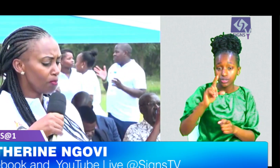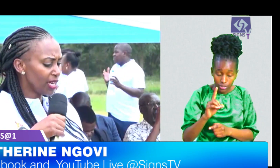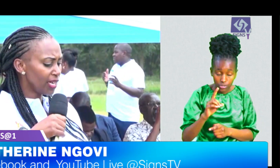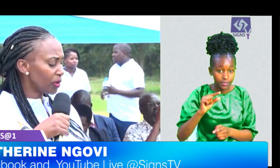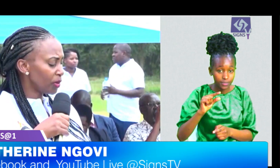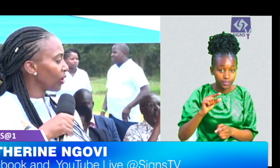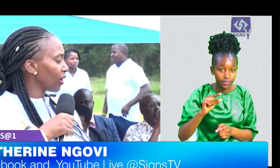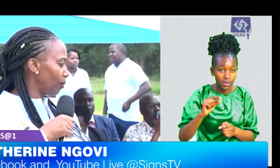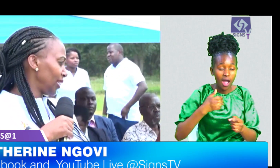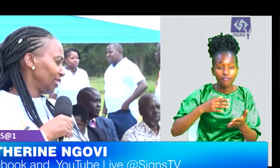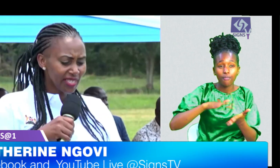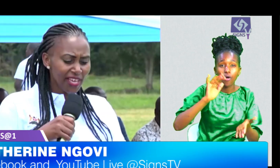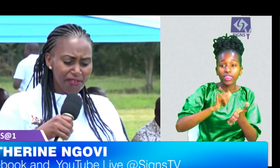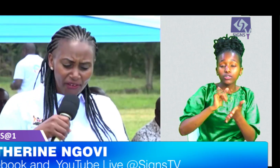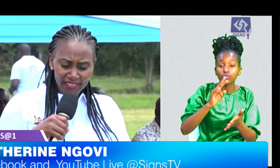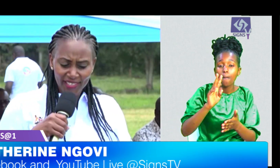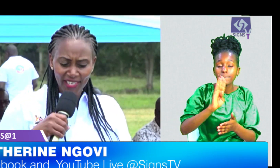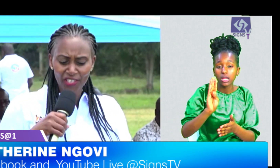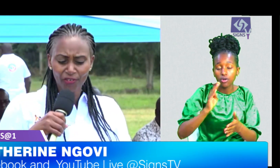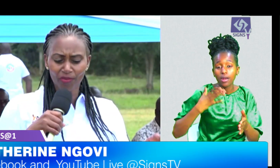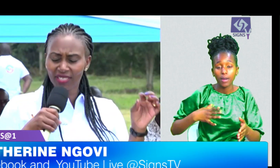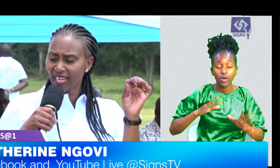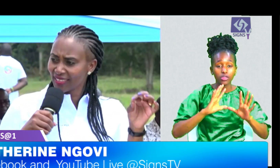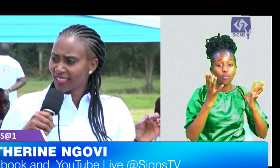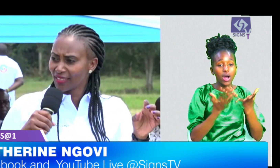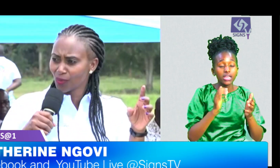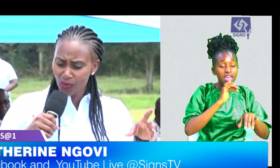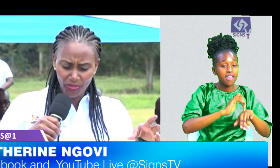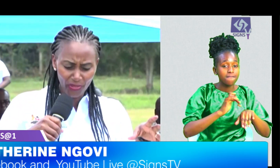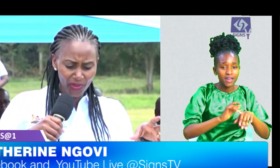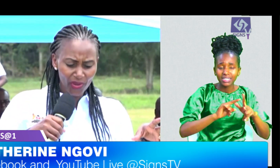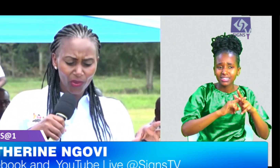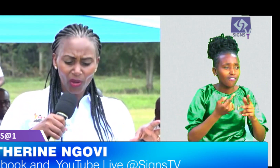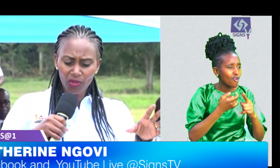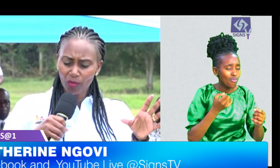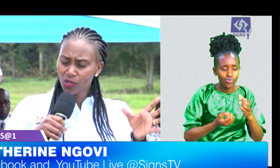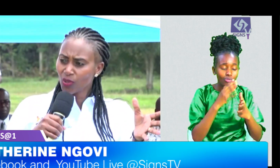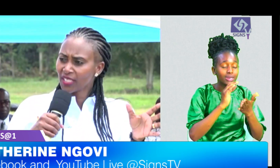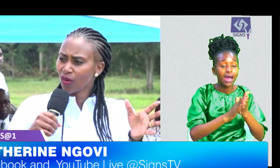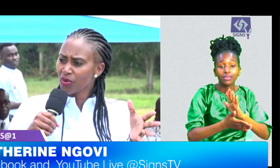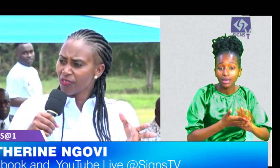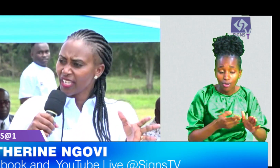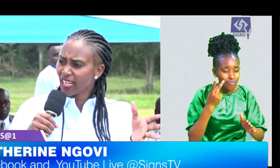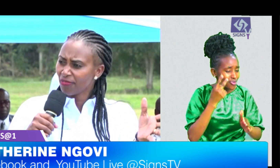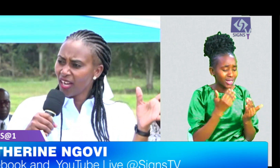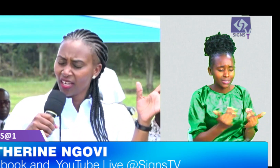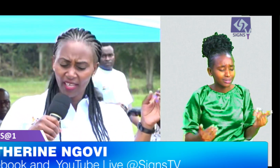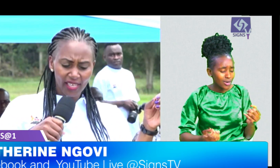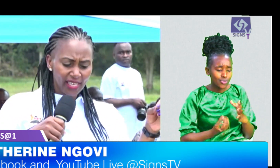two NTDs in more than 27 counties in the country. And in this battle, I want to urge each